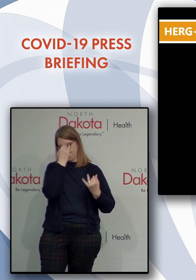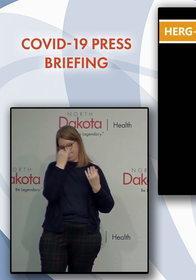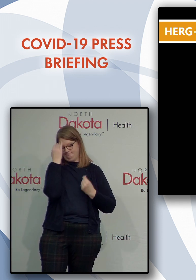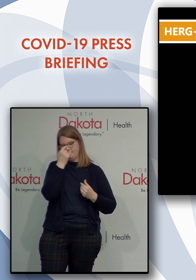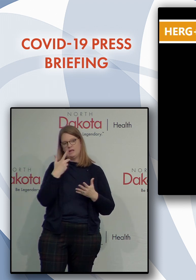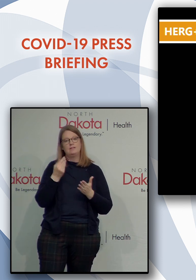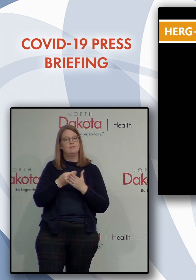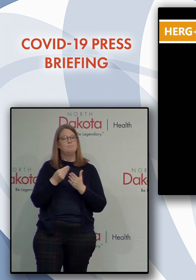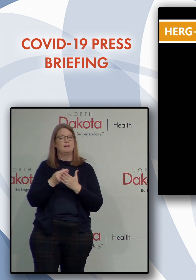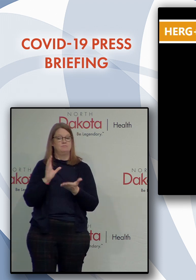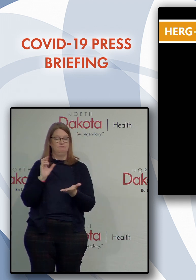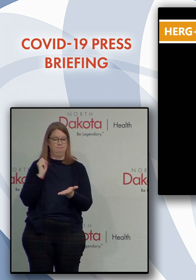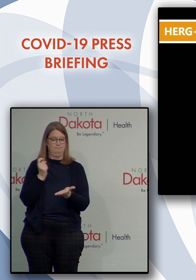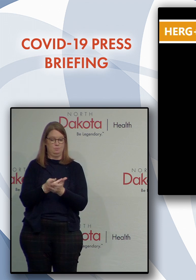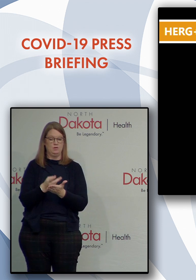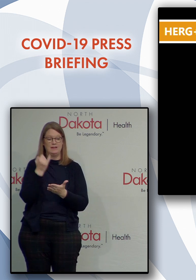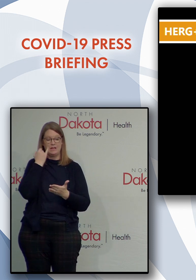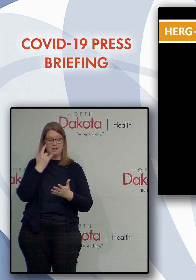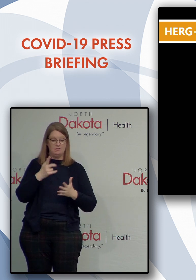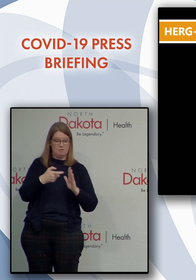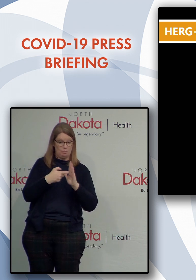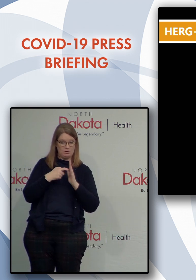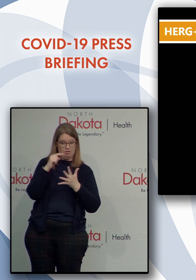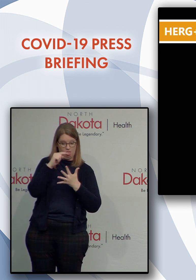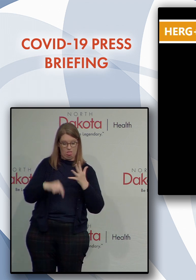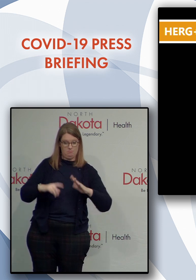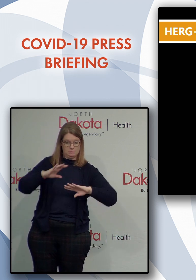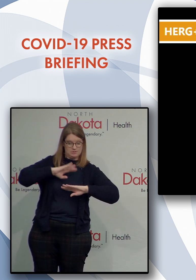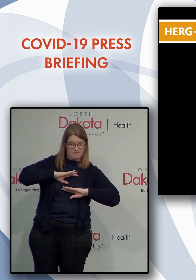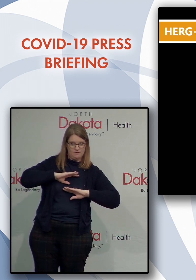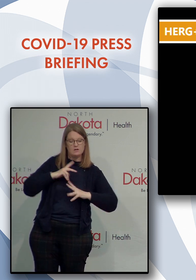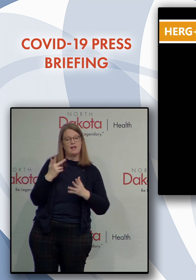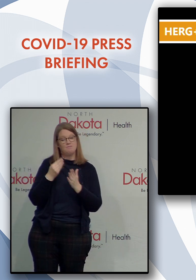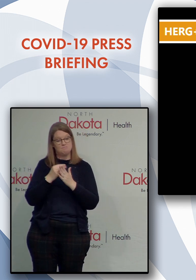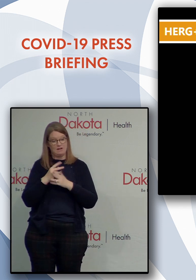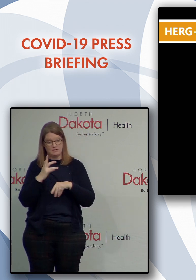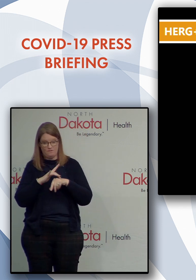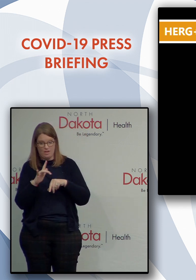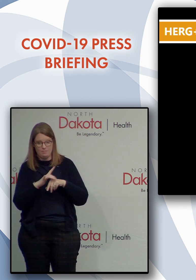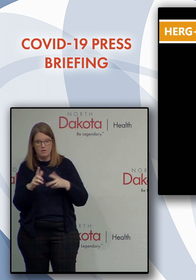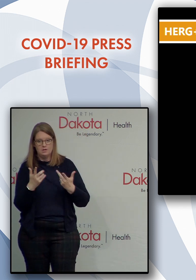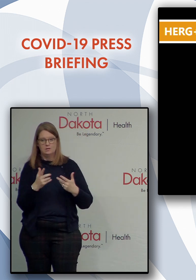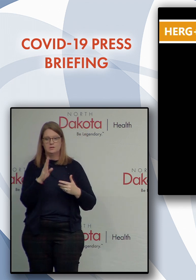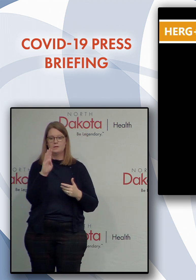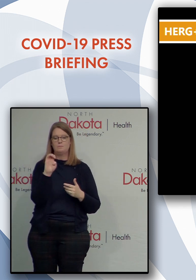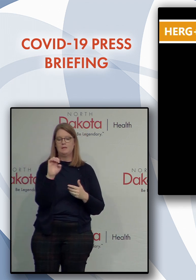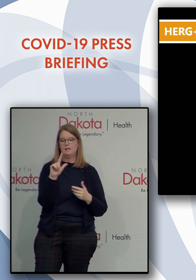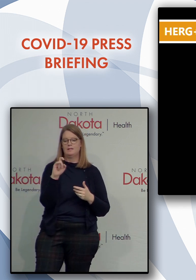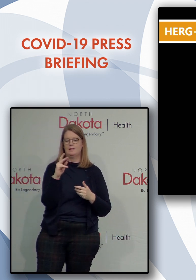be approved if the application meets all criteria and funding is available. You can find out more at